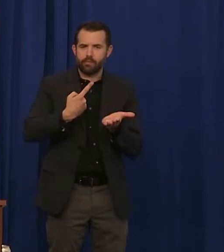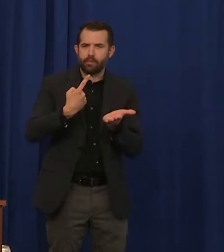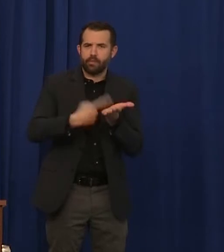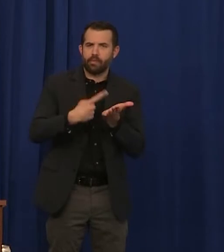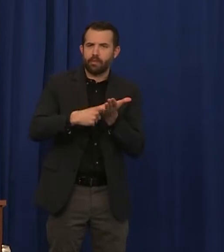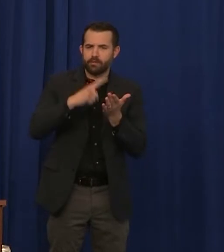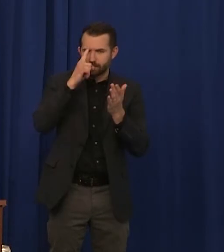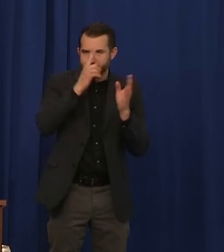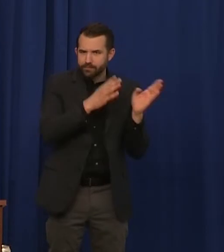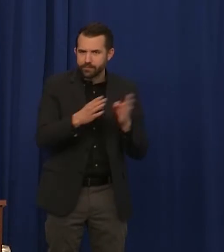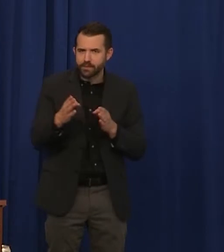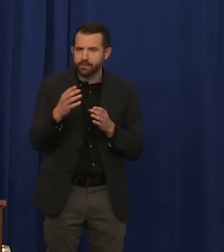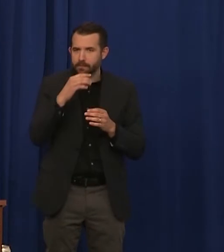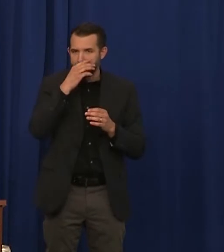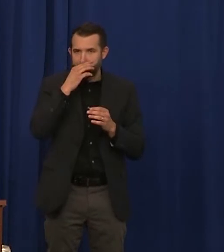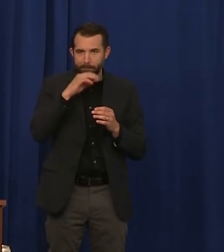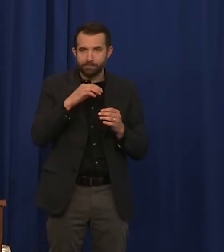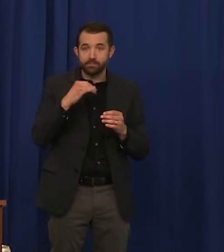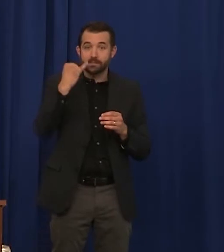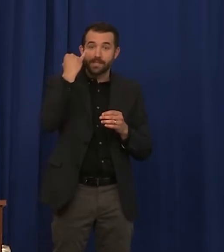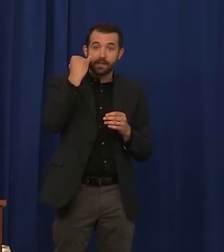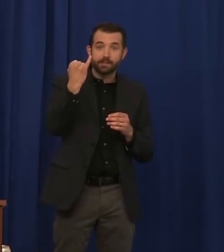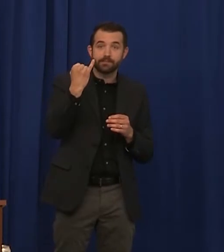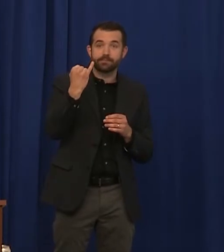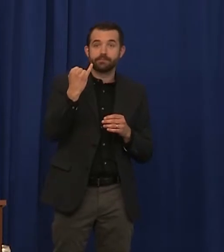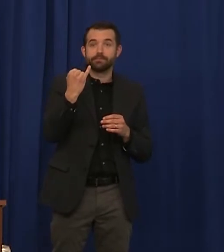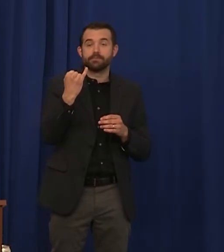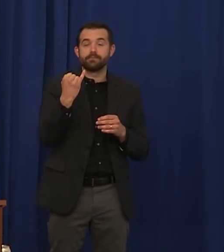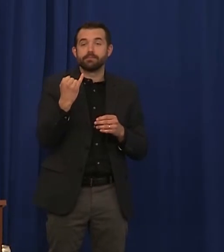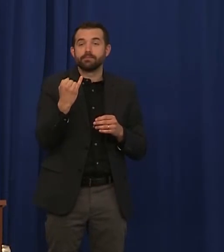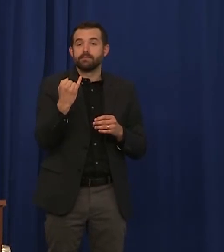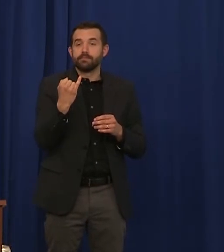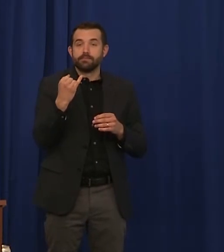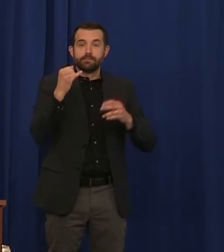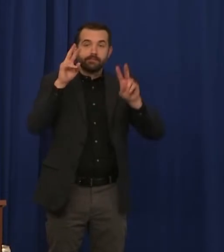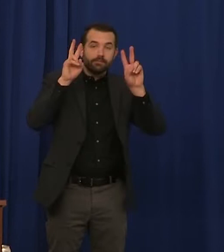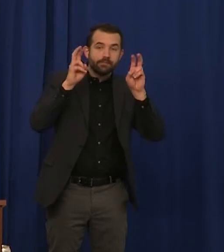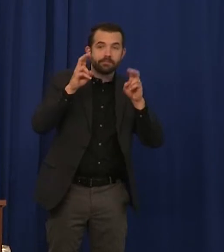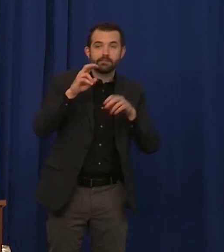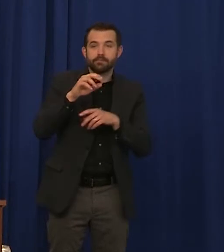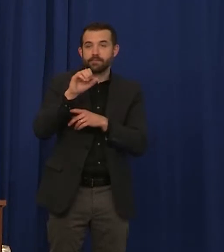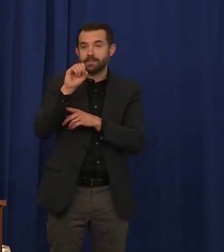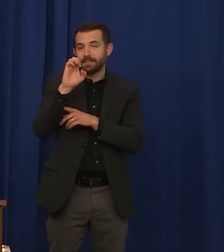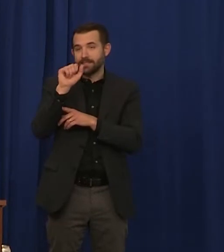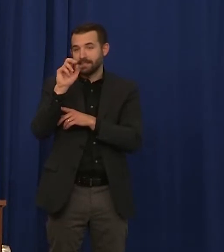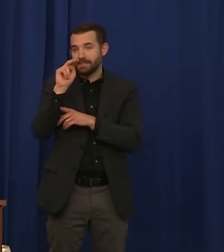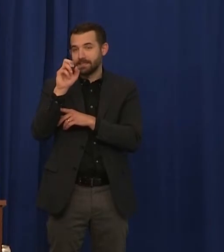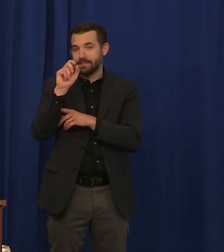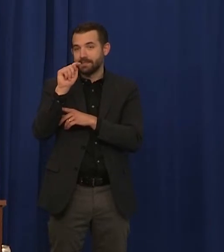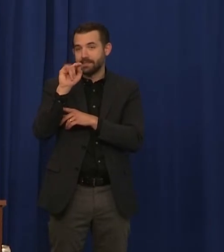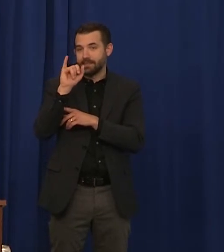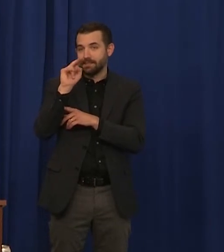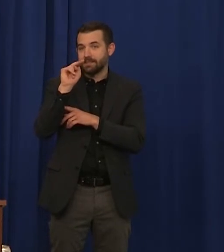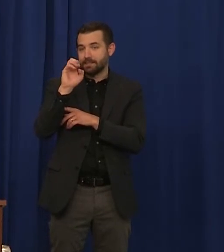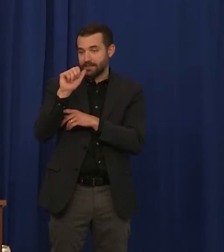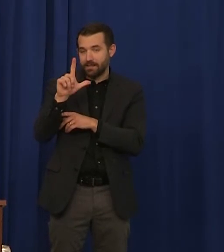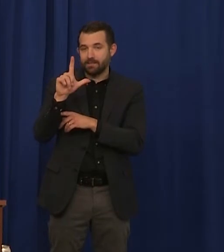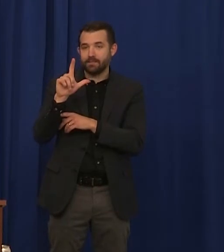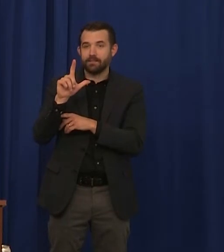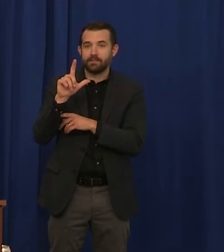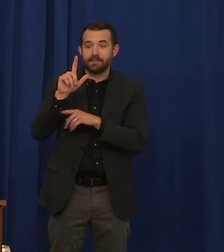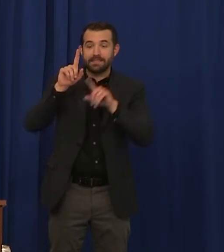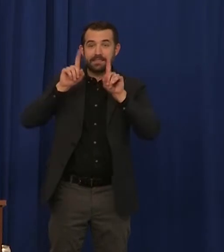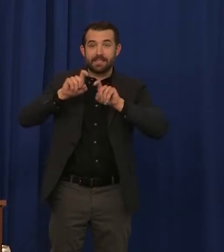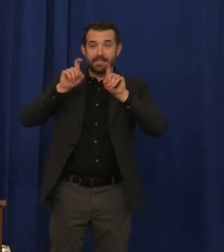is to launch what is a so-called Sentinel testing system. Sentinel testing is a system